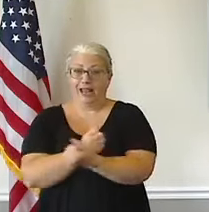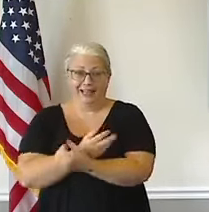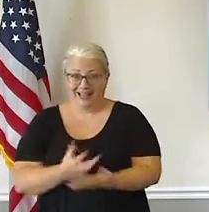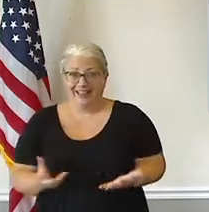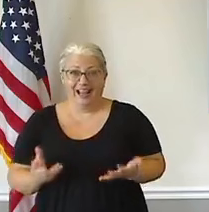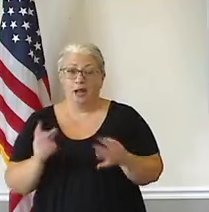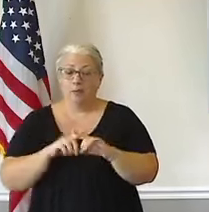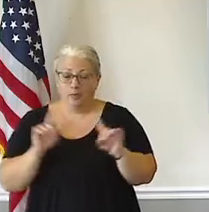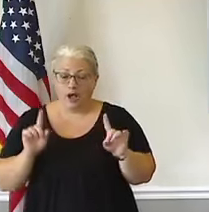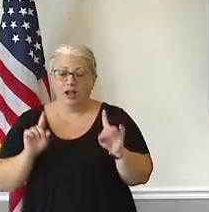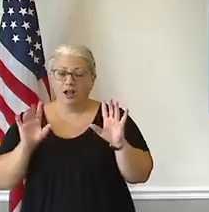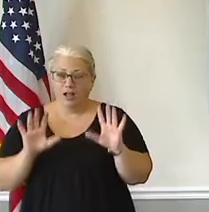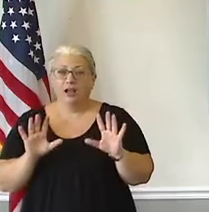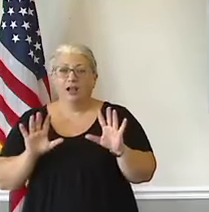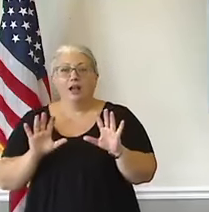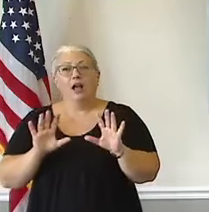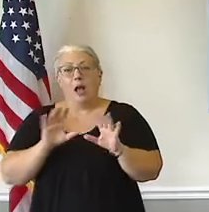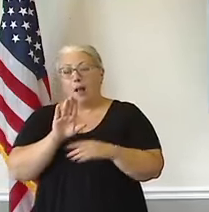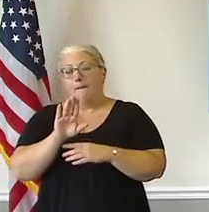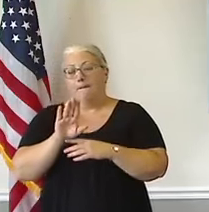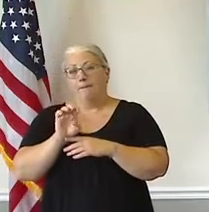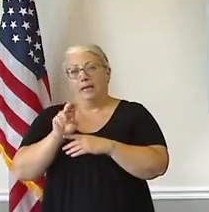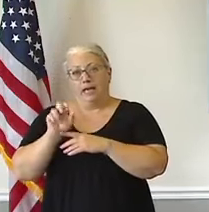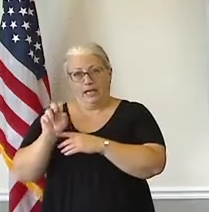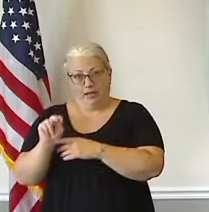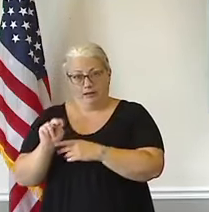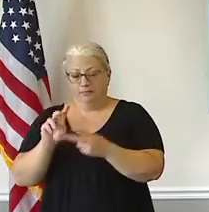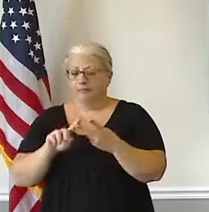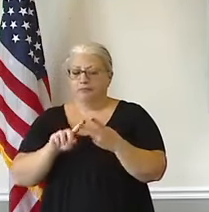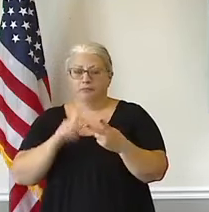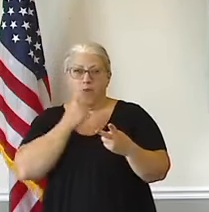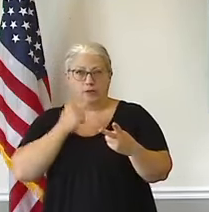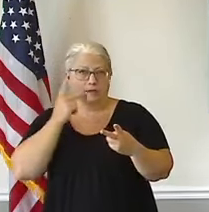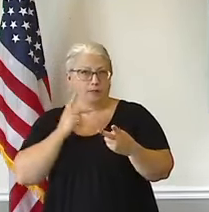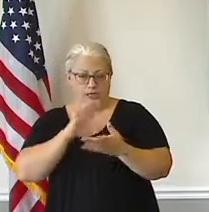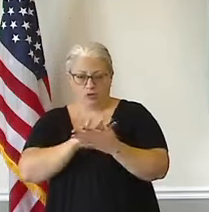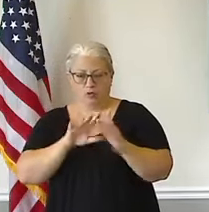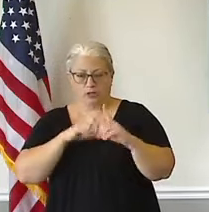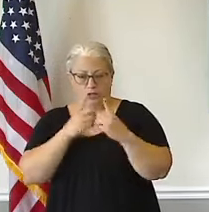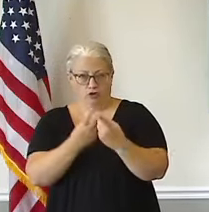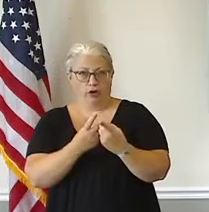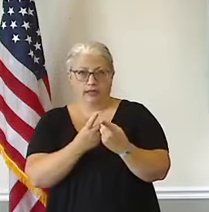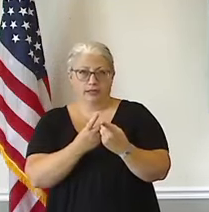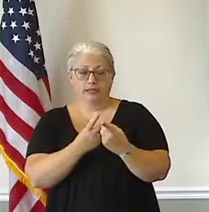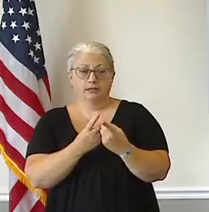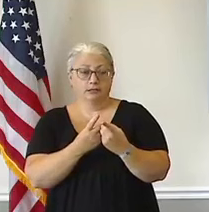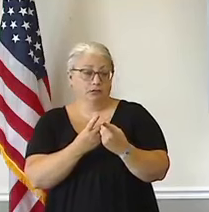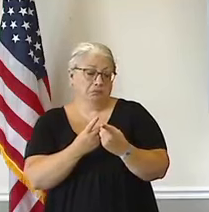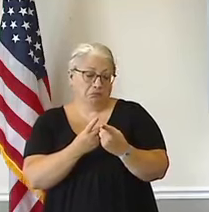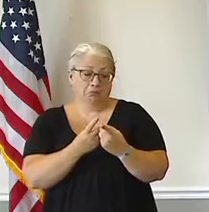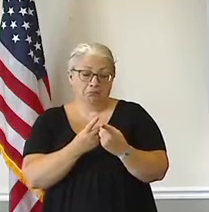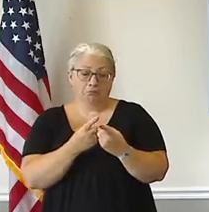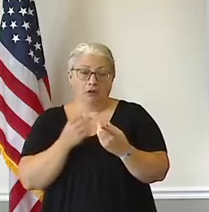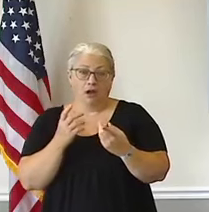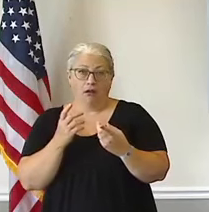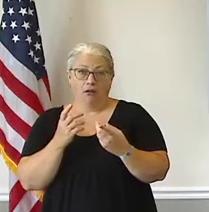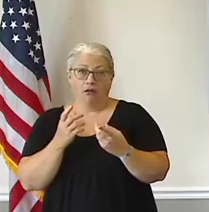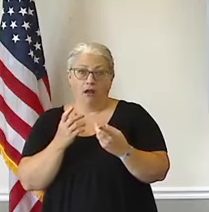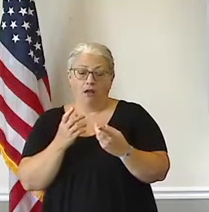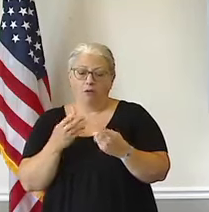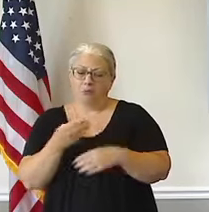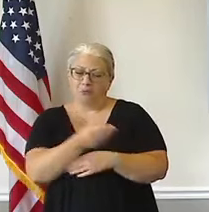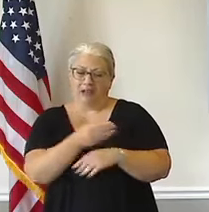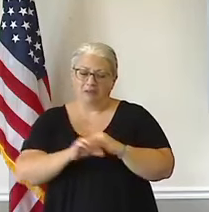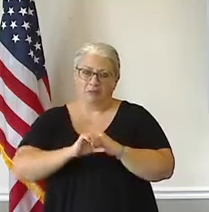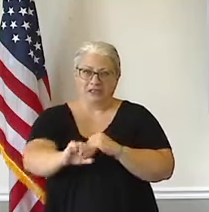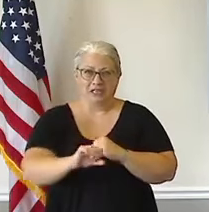But that said, Beacon and Poughkeepsie school districts were provided the opportunity, as I understand it, as as they all were, they were given an extension of another